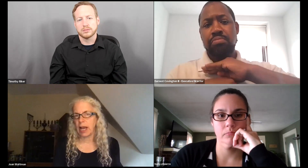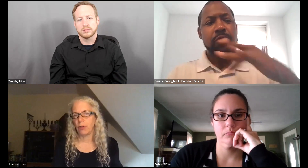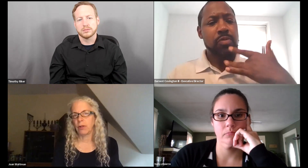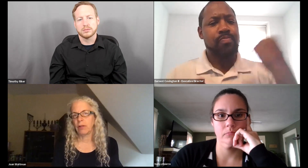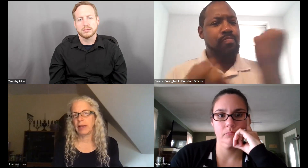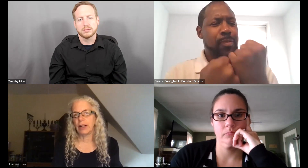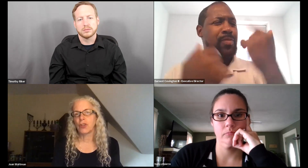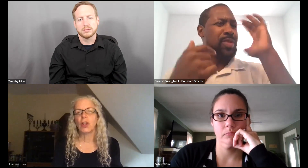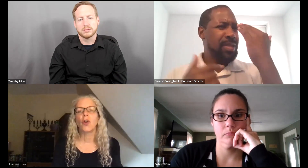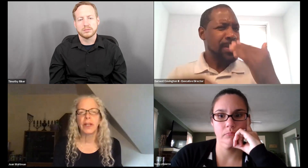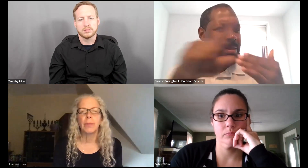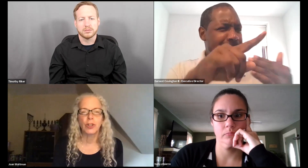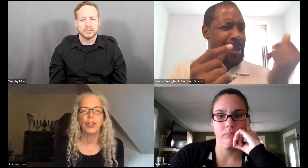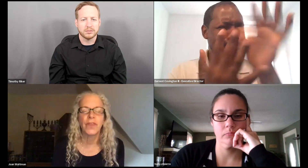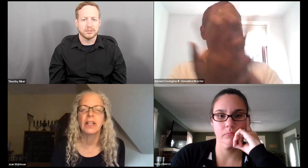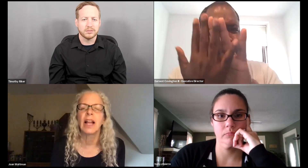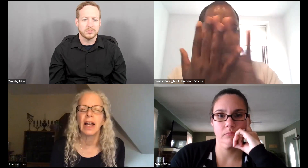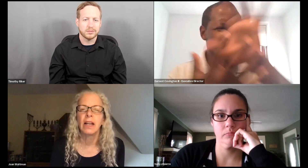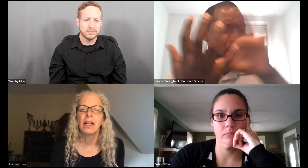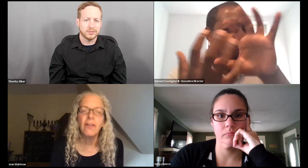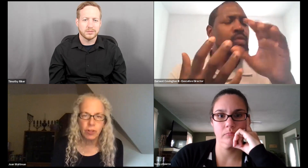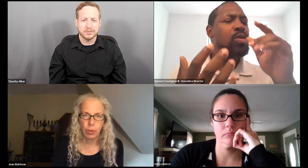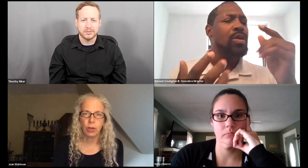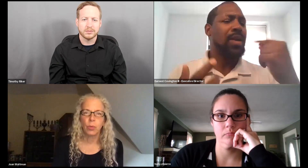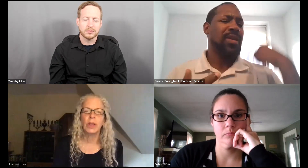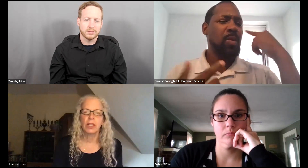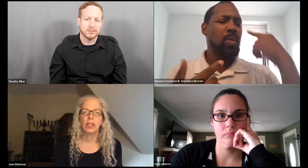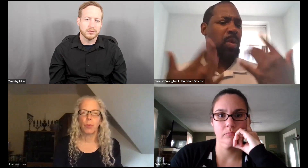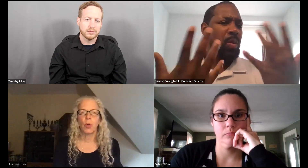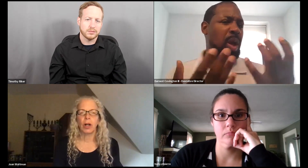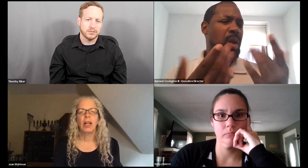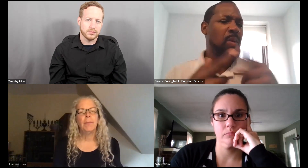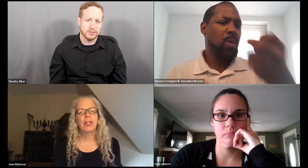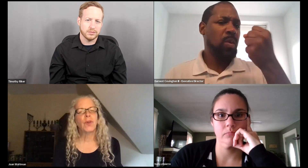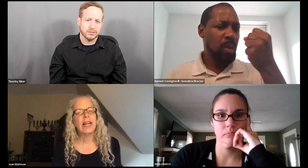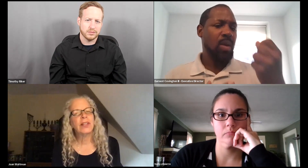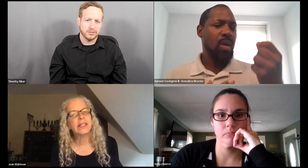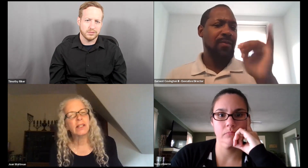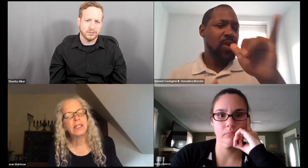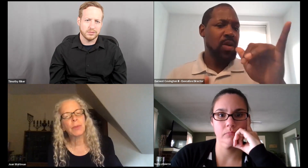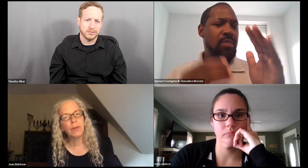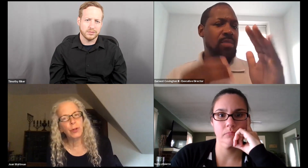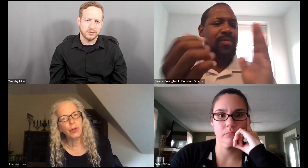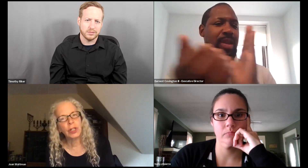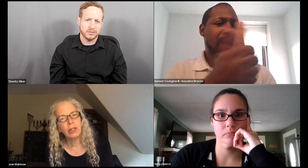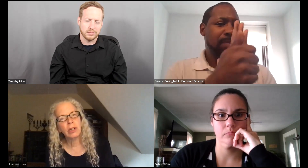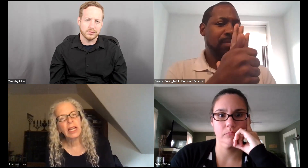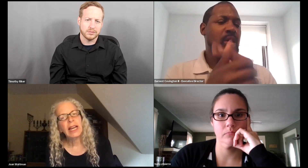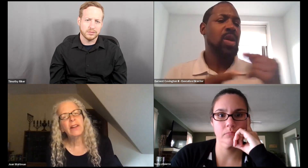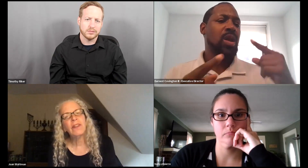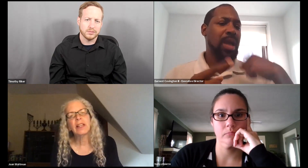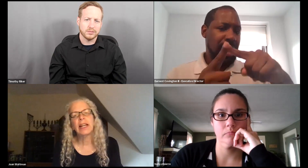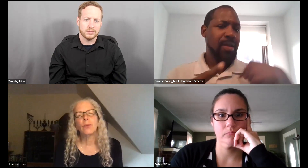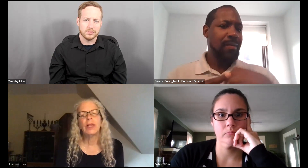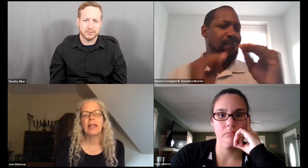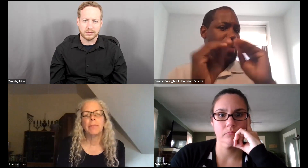put down there so that all the commissioners feel comfortable with the support, because right now there's still some confusion. And